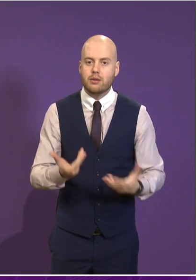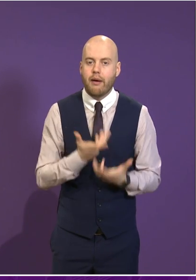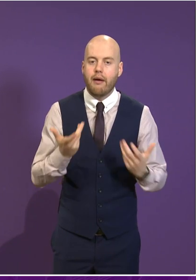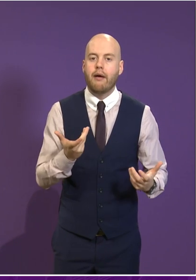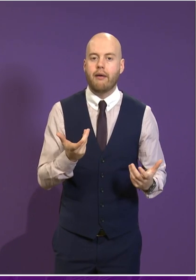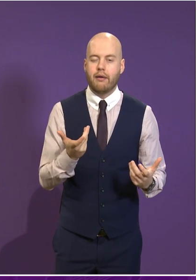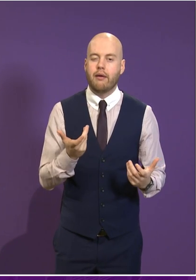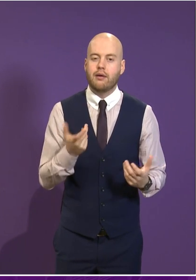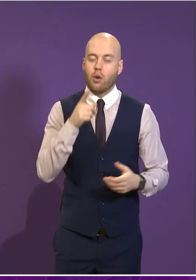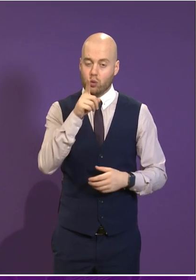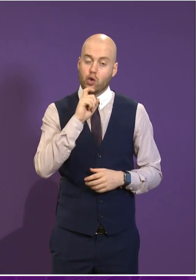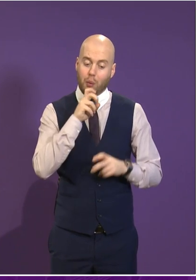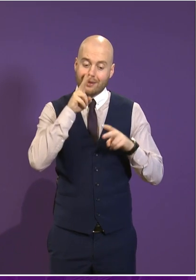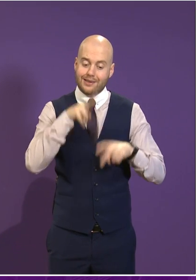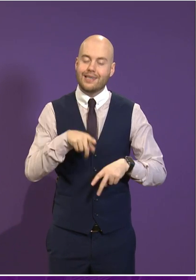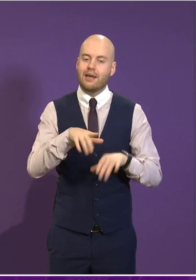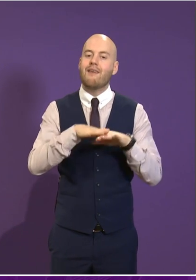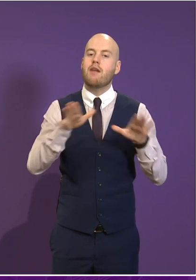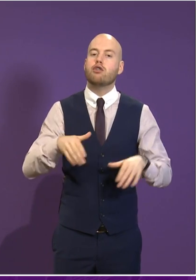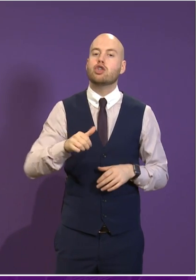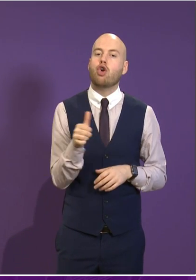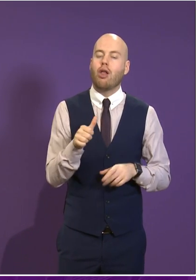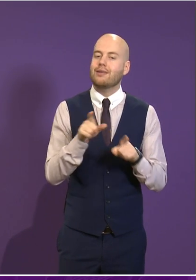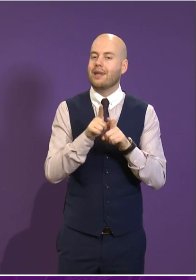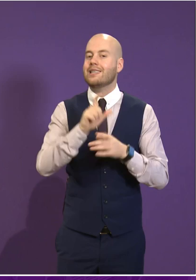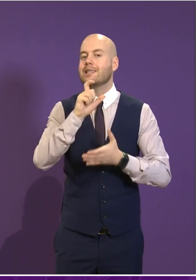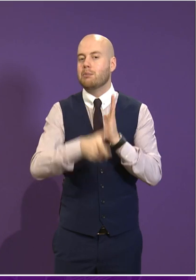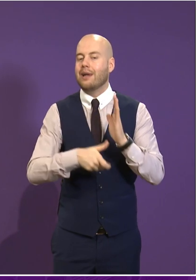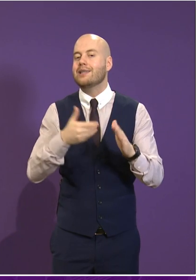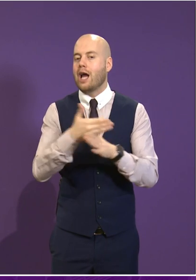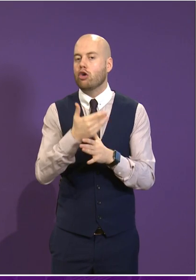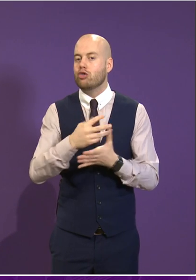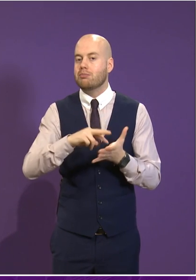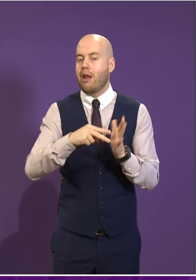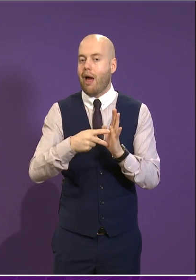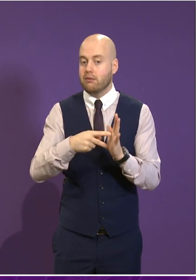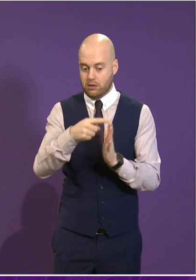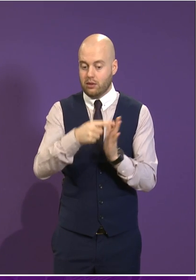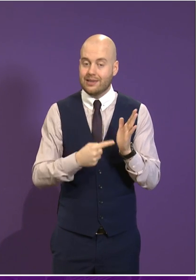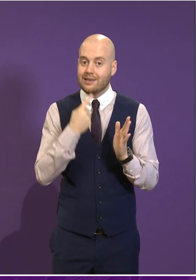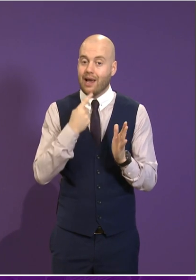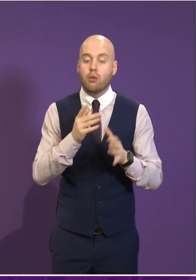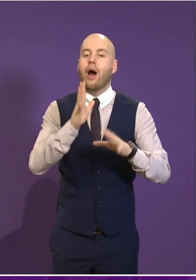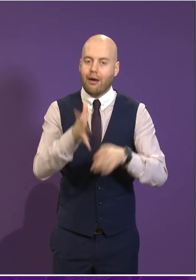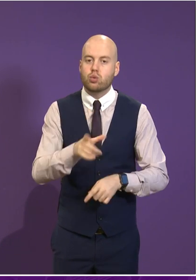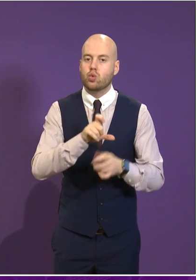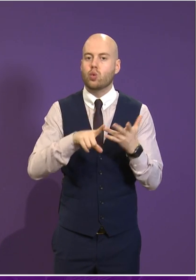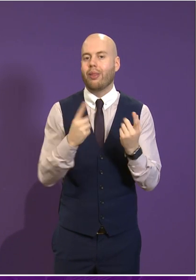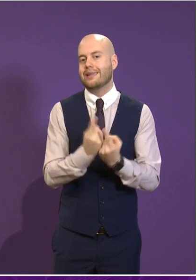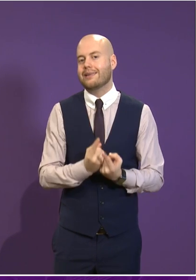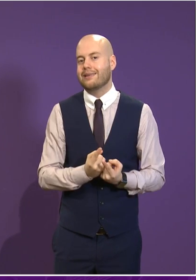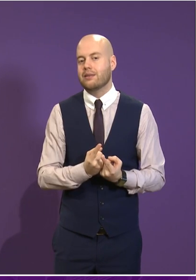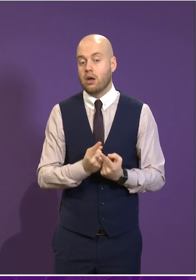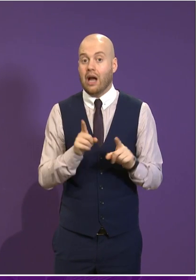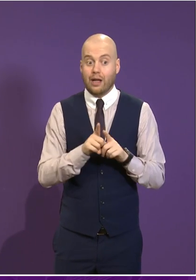is, you know, actions that are actually about doing things, and in some cases doing things differently. And, you